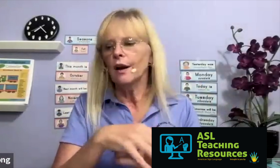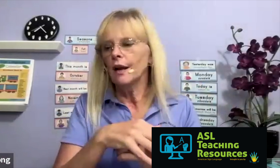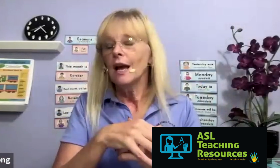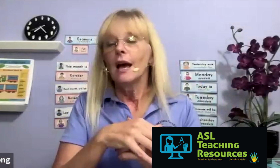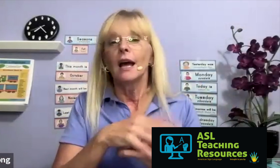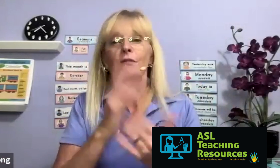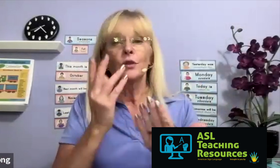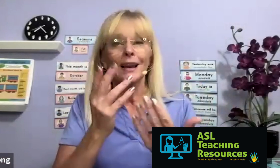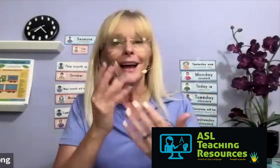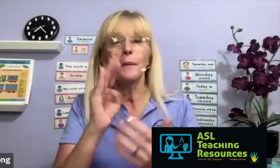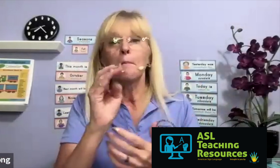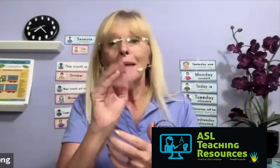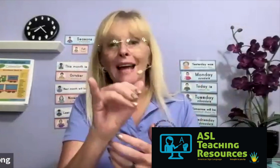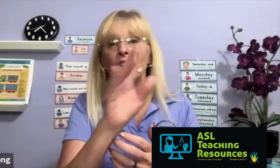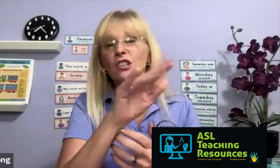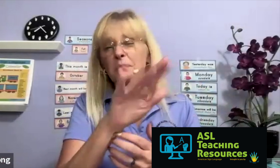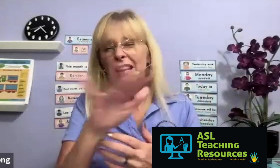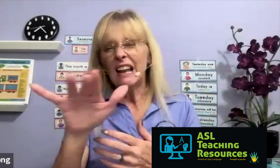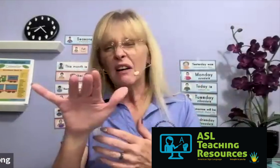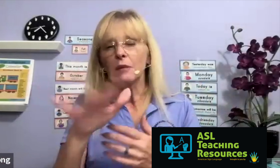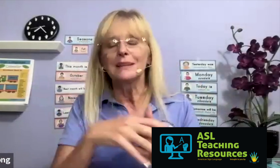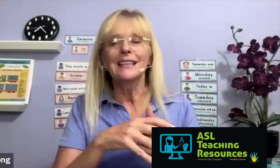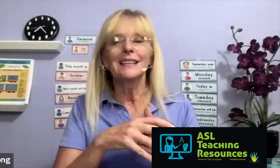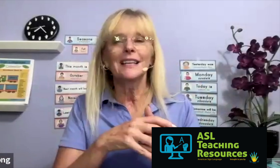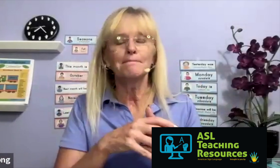January. And for like May, you spell it out completely.